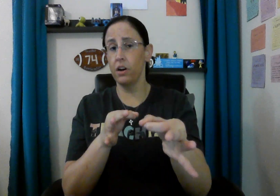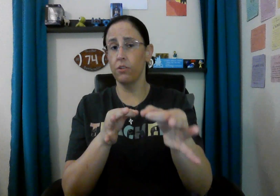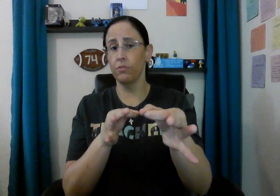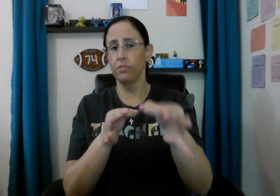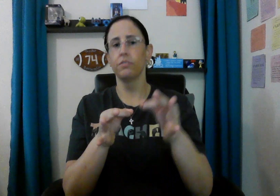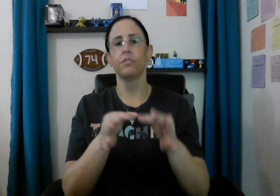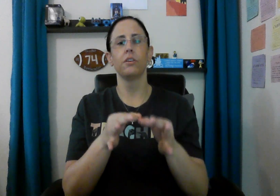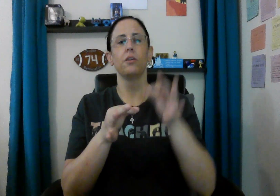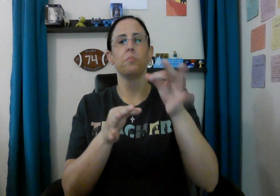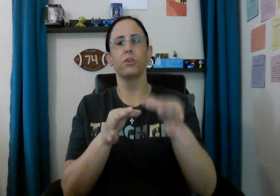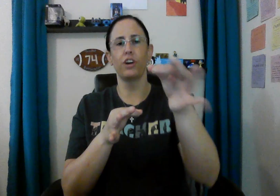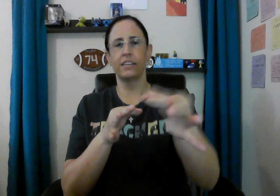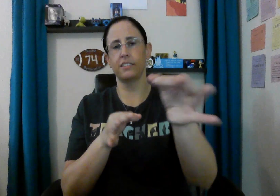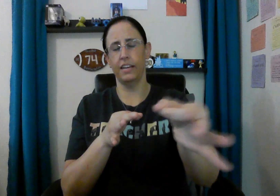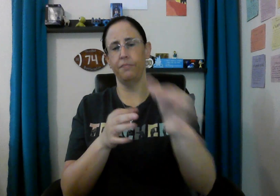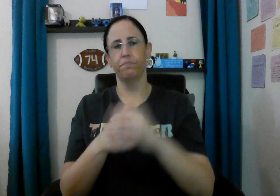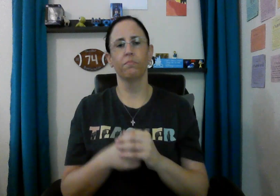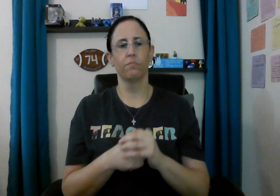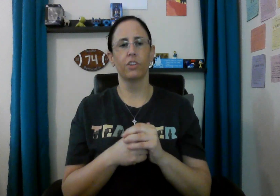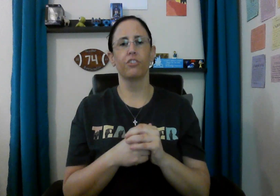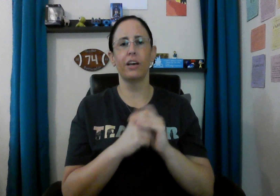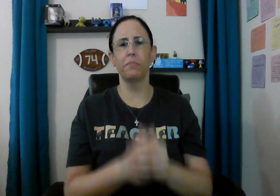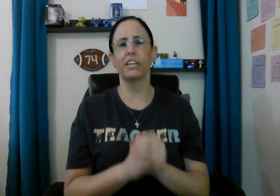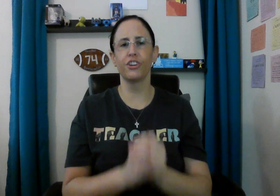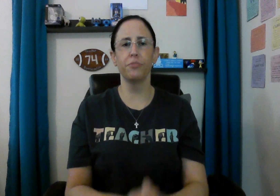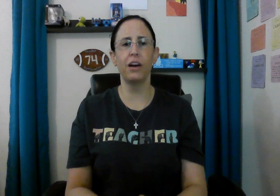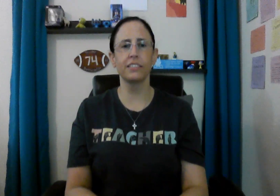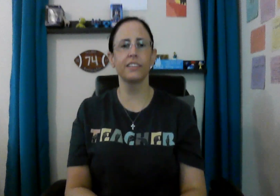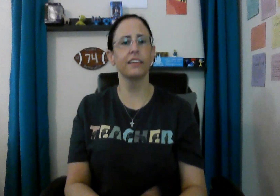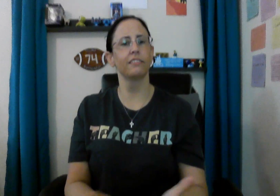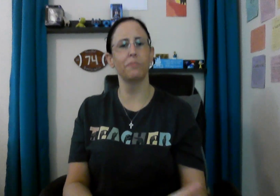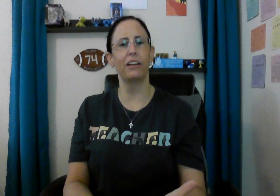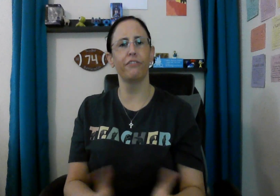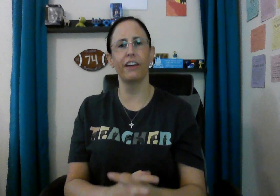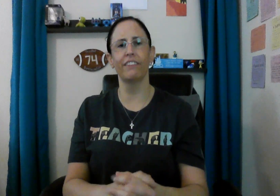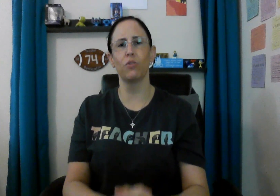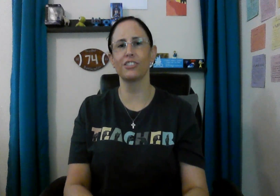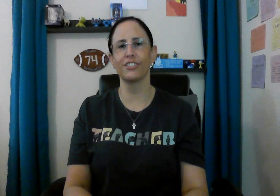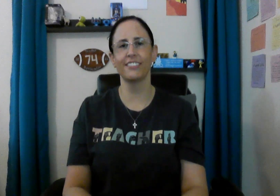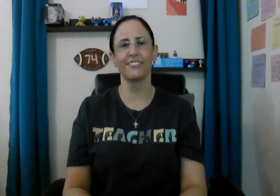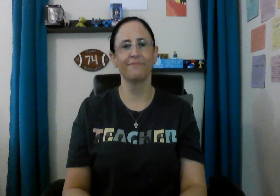Postpone, procrastinate. Okay, make sure you're practicing. Let me know if you have any questions.